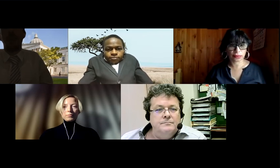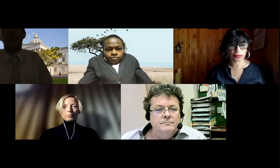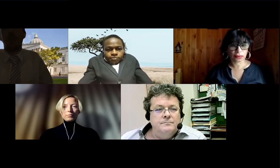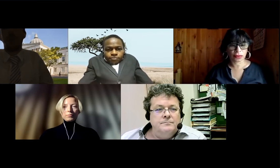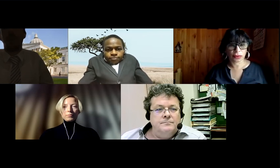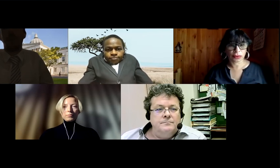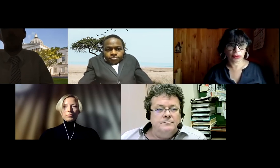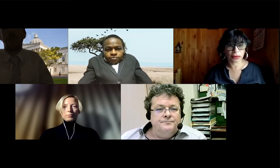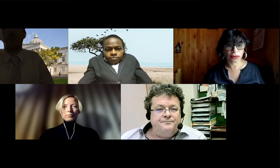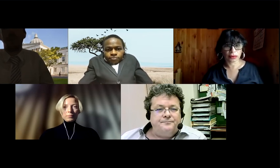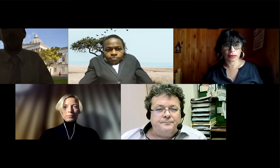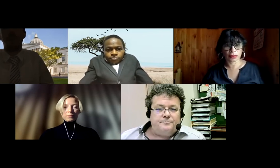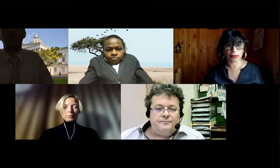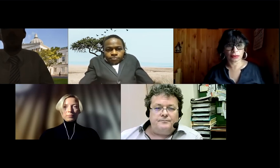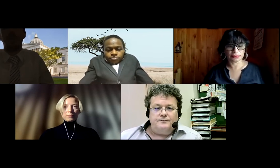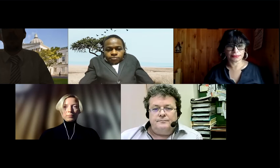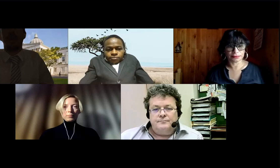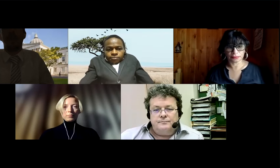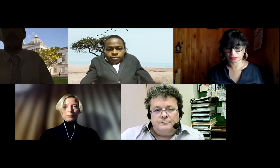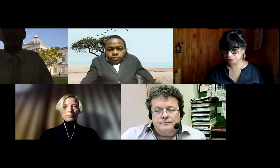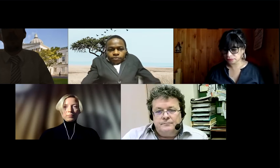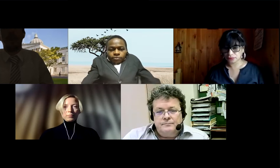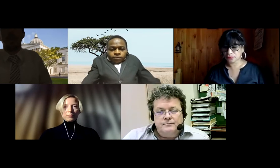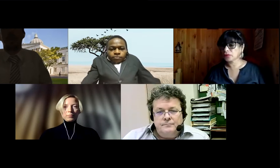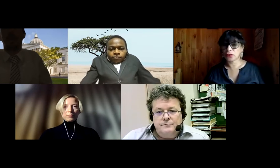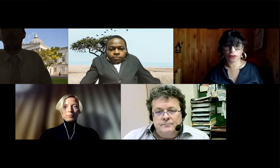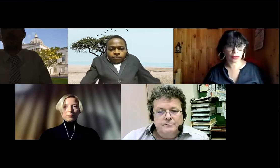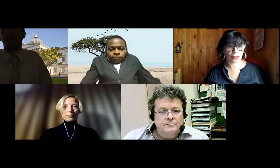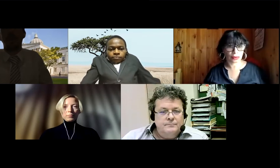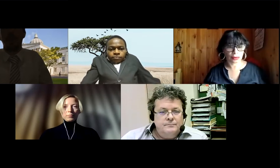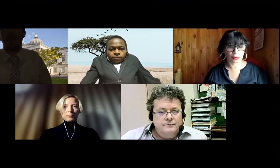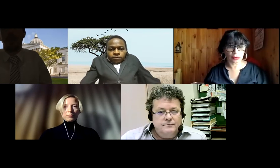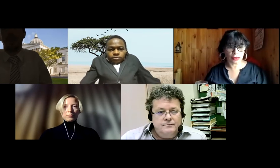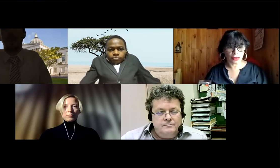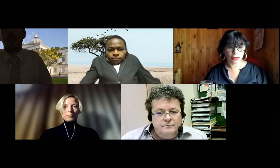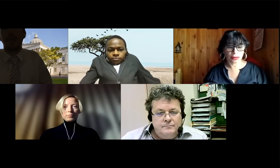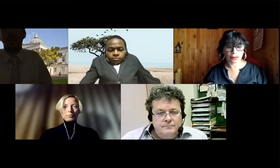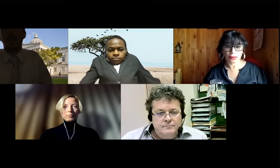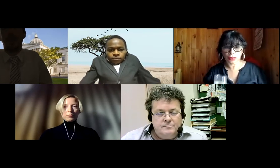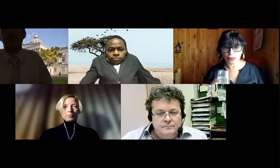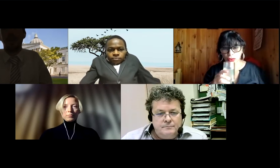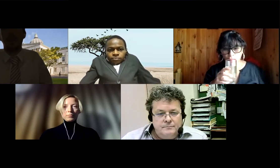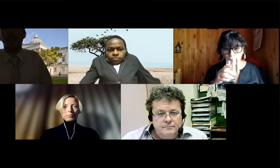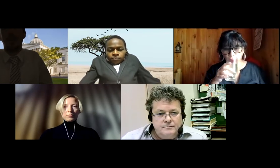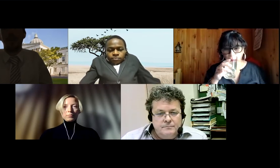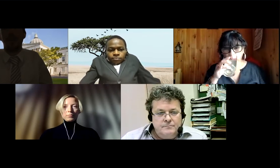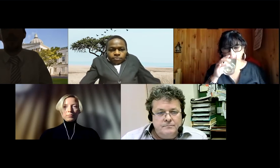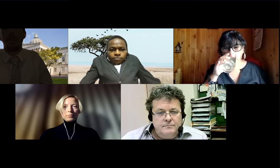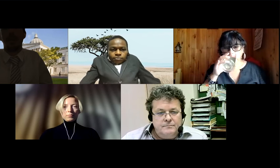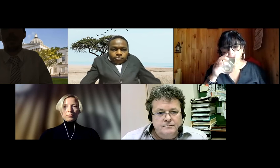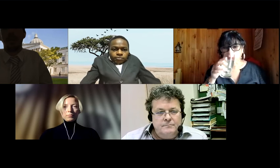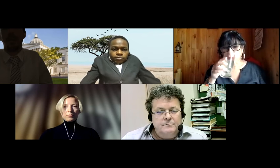And we also have Susan with us. Susan is joining us from